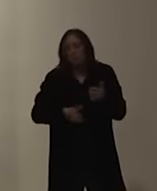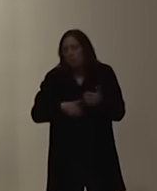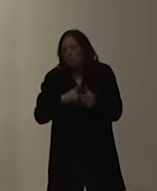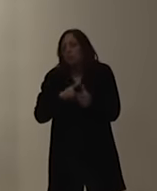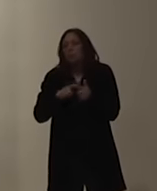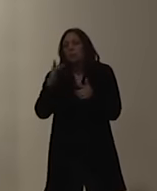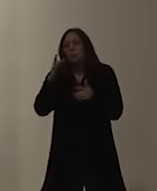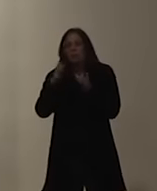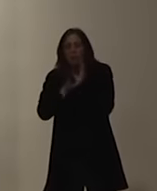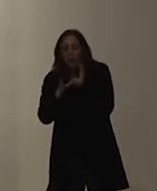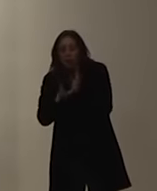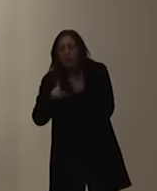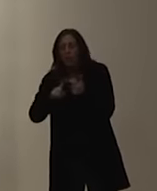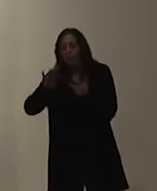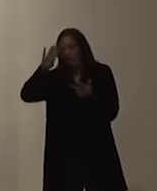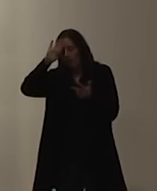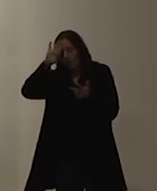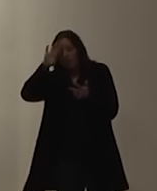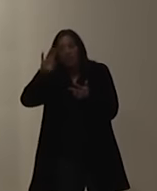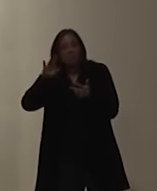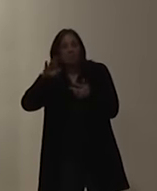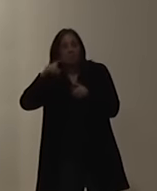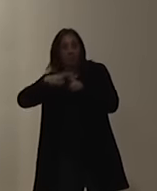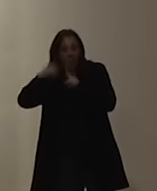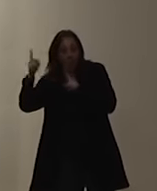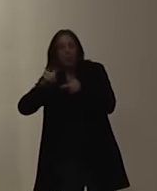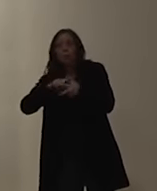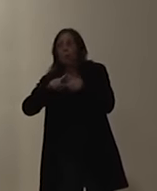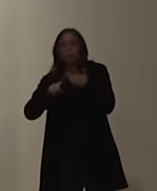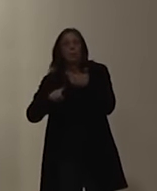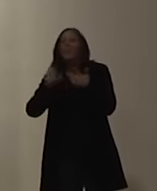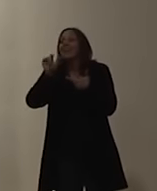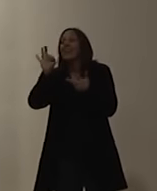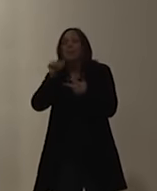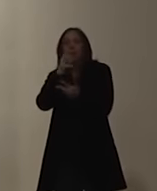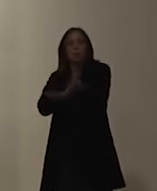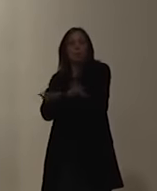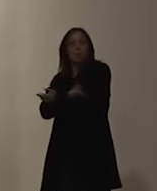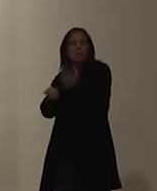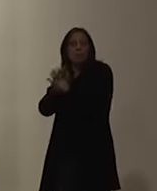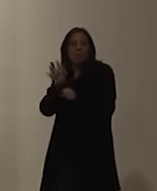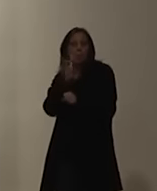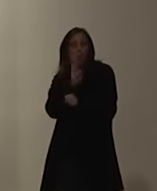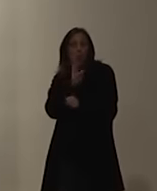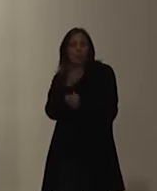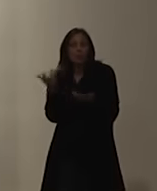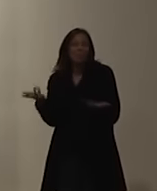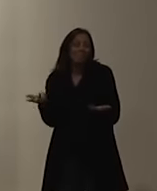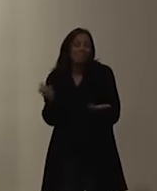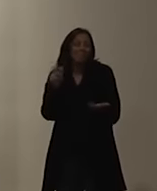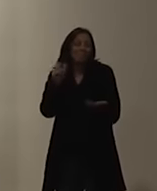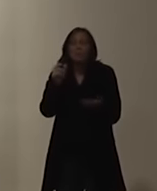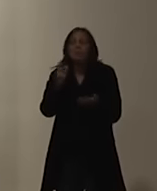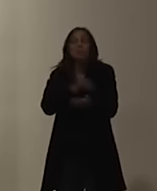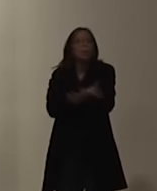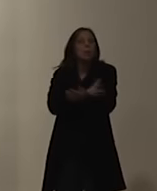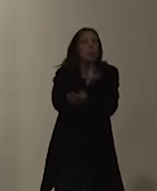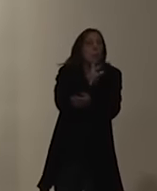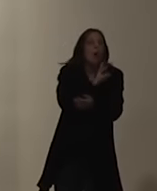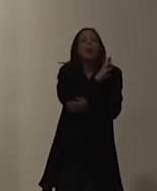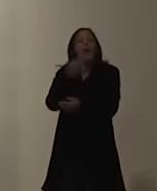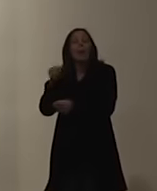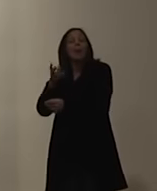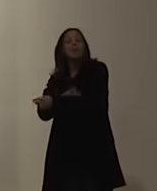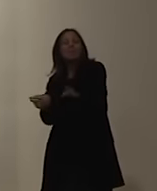diarrhea, fever, and don't get replacement. And the replacement therapy means you replace fluid and